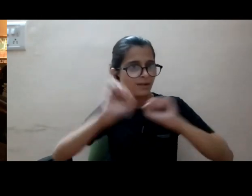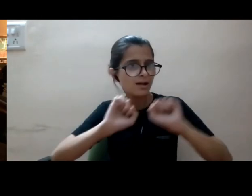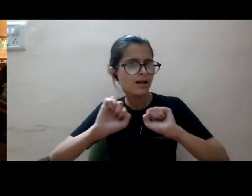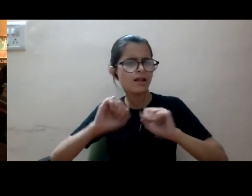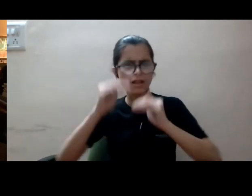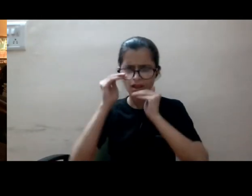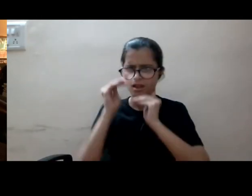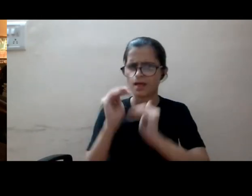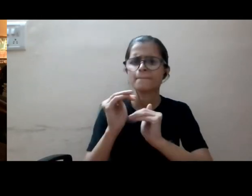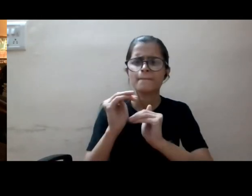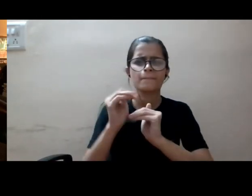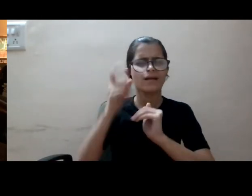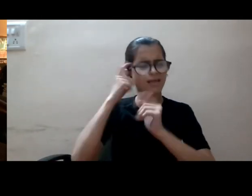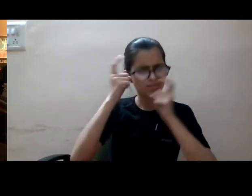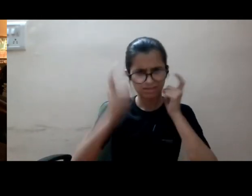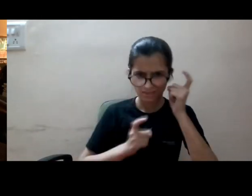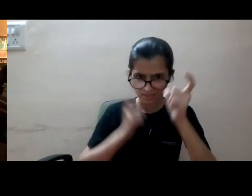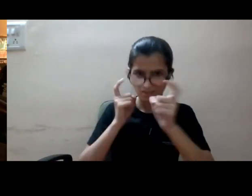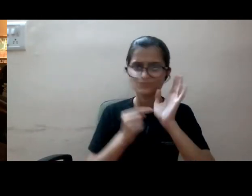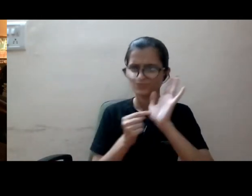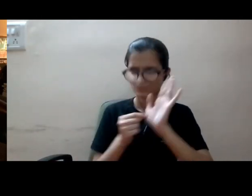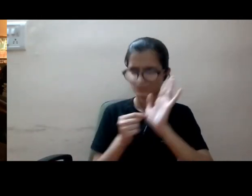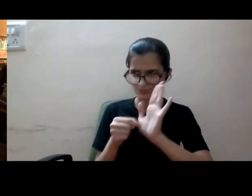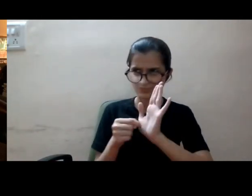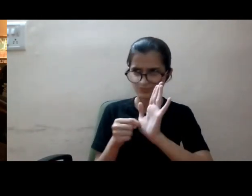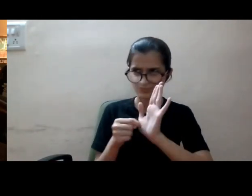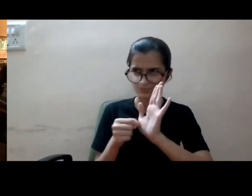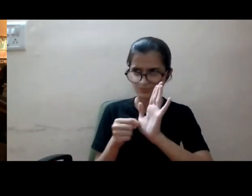limited in his thinking about blindness